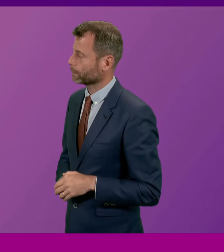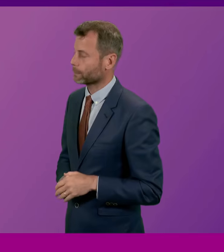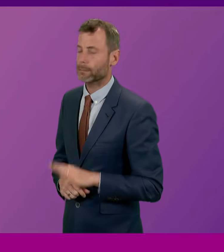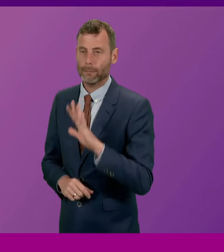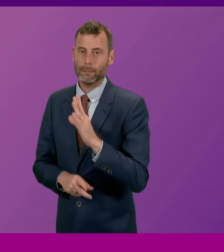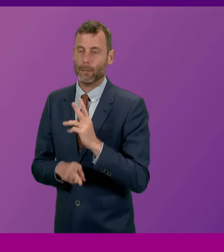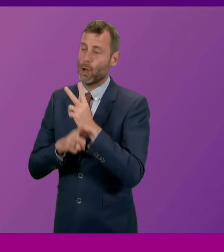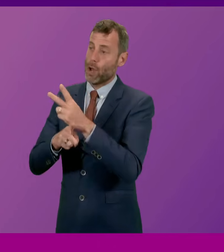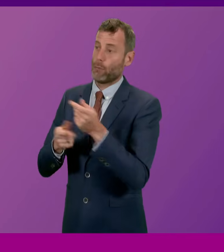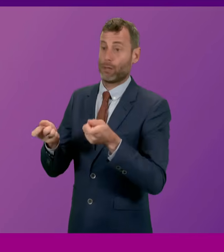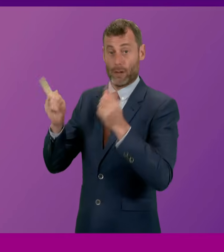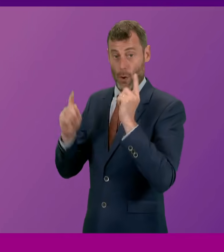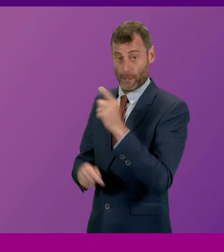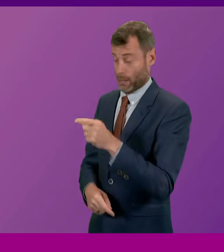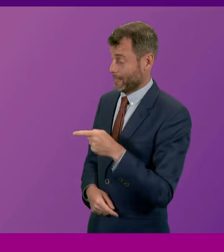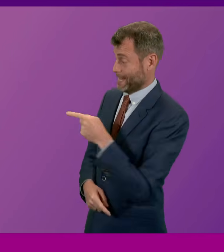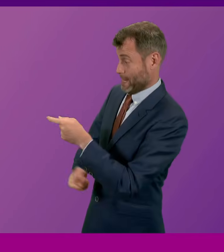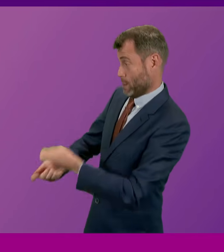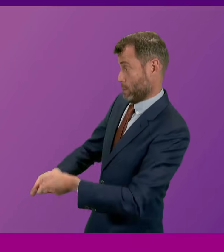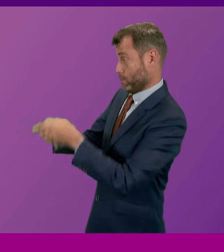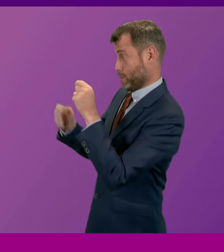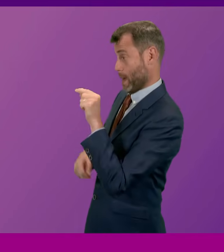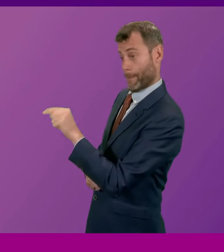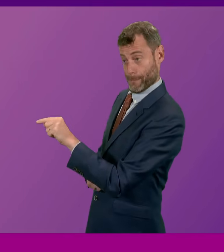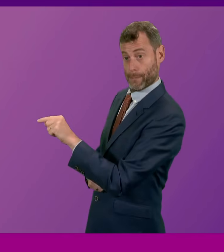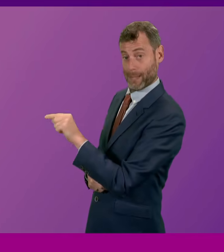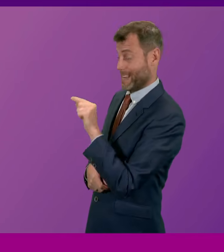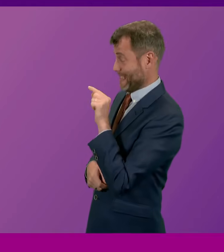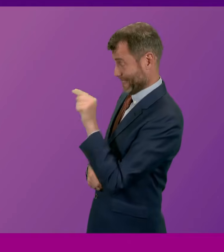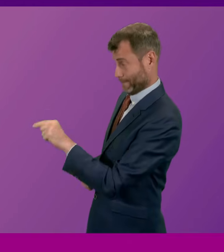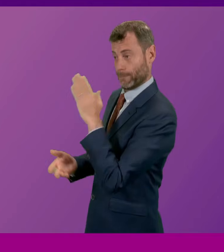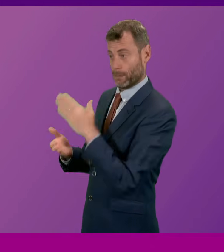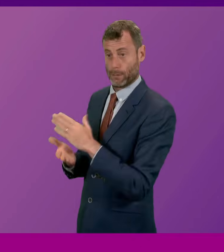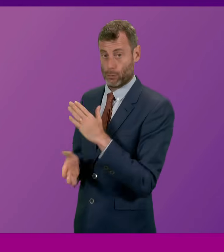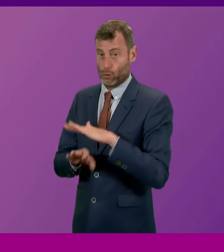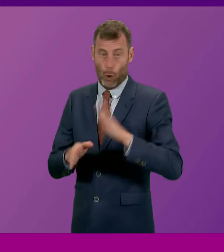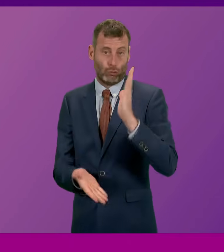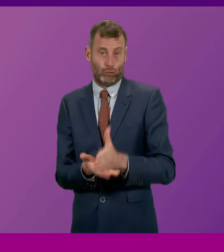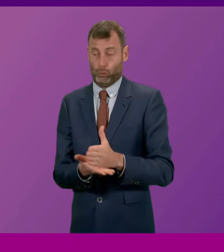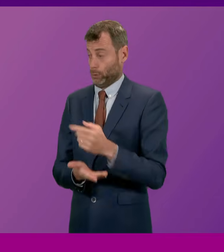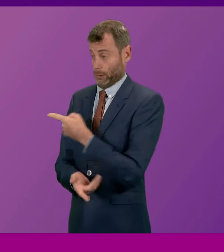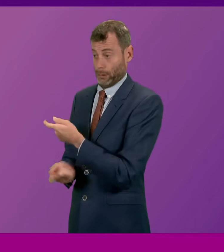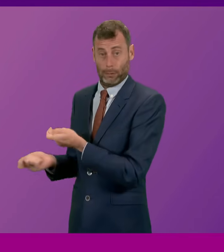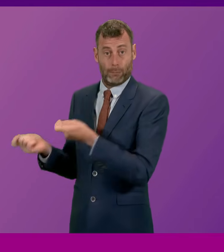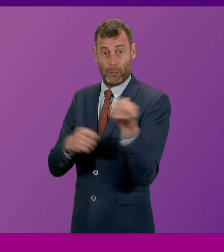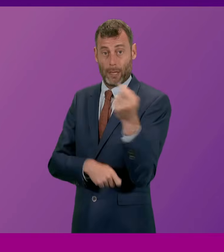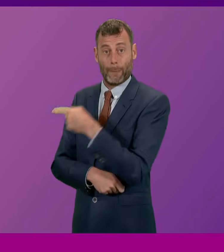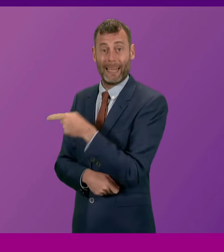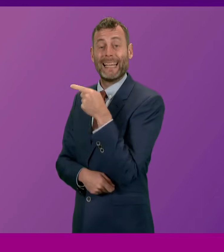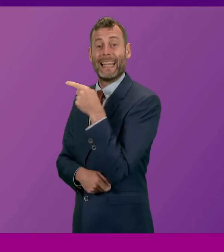Presiding Officer, Mr Finlay has said something to Parliament that is palpably false. Mr Finlay said that I had